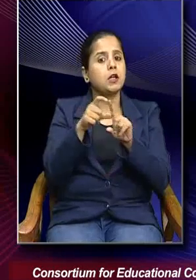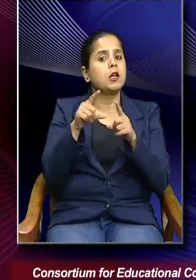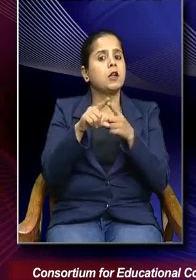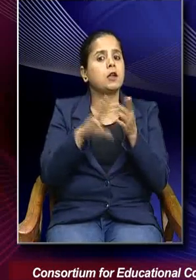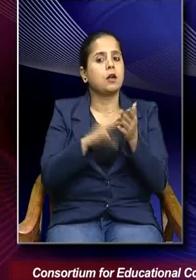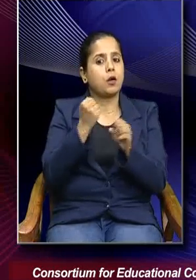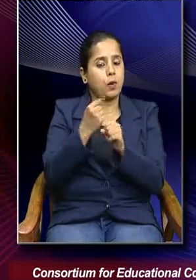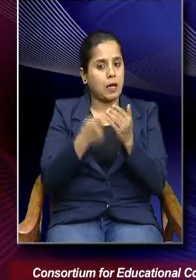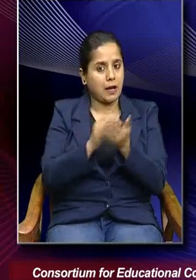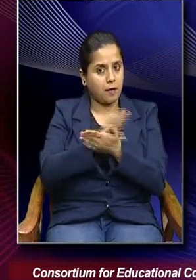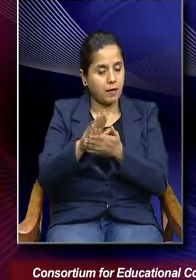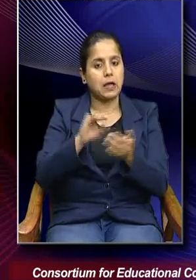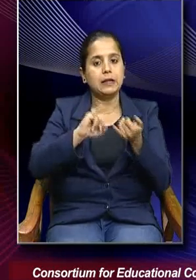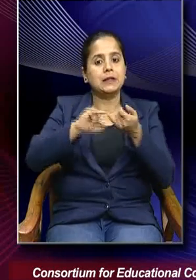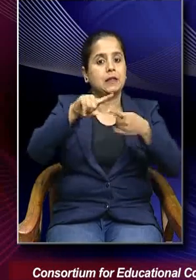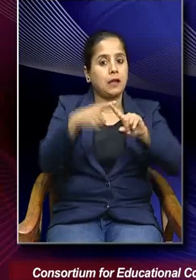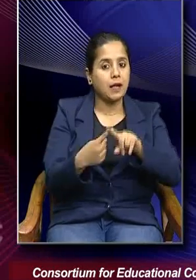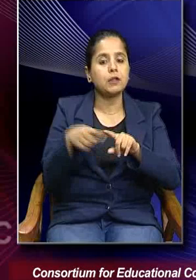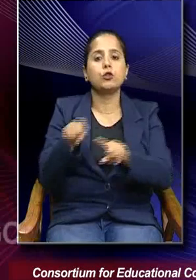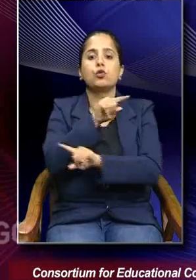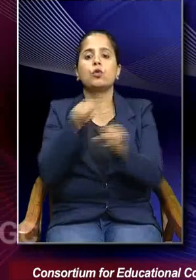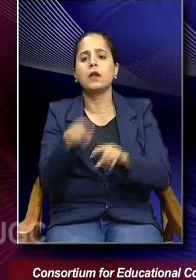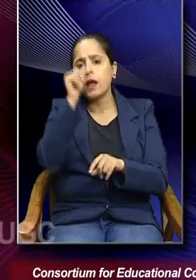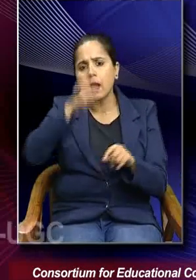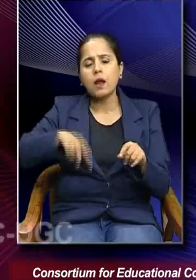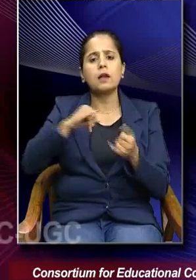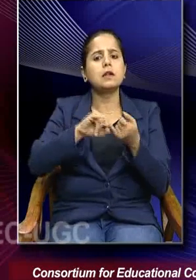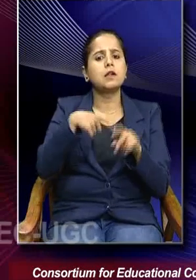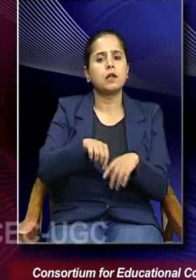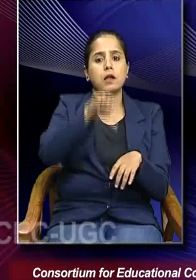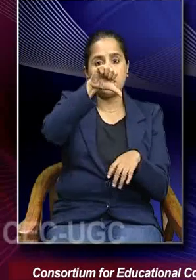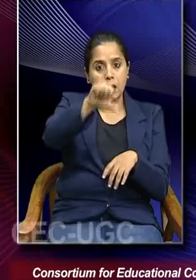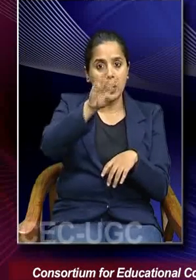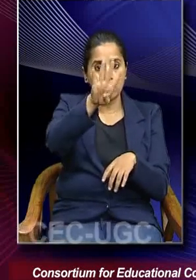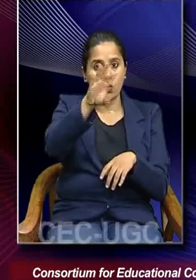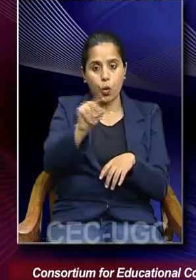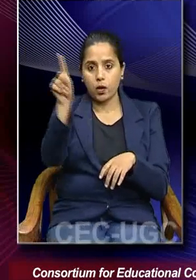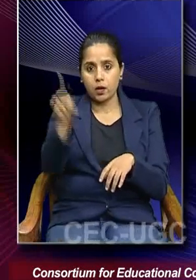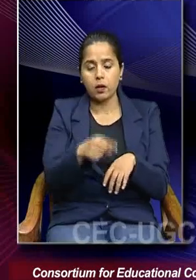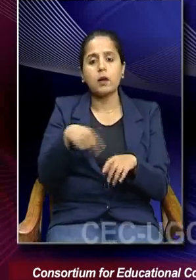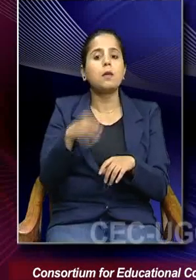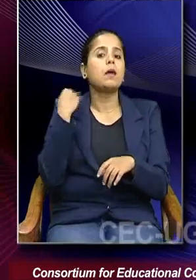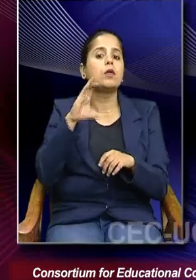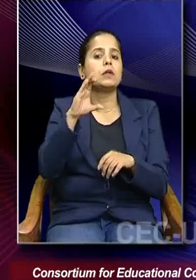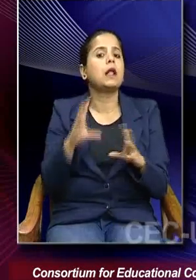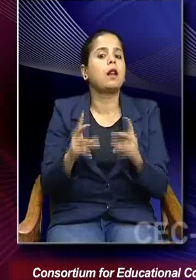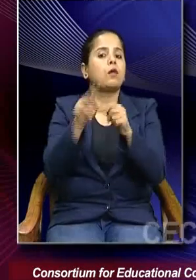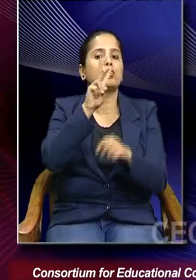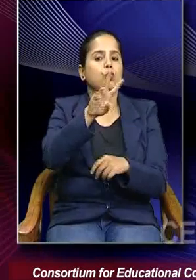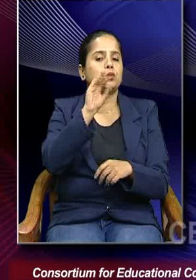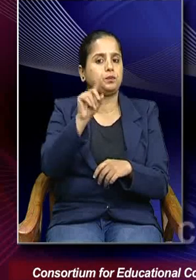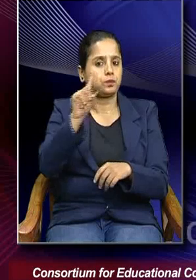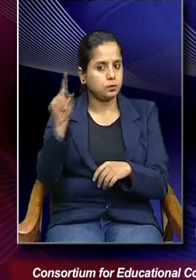is sex ratio. India's sex ratio is 940 as per census 2011. It